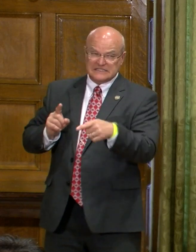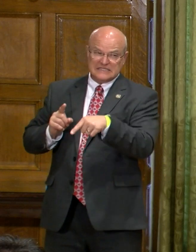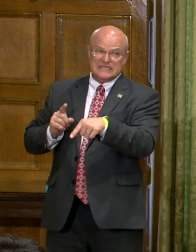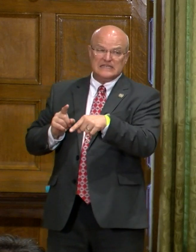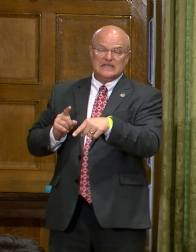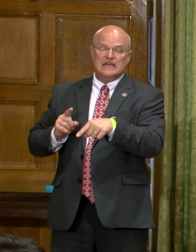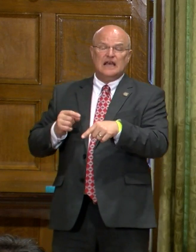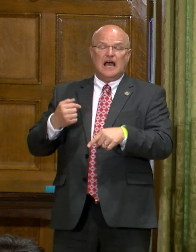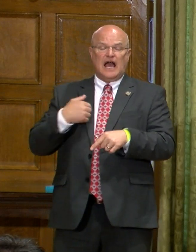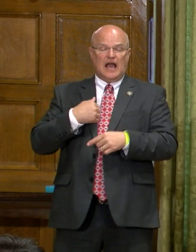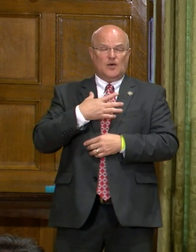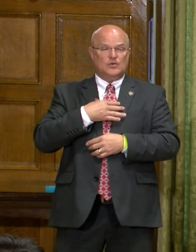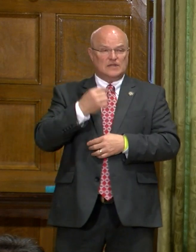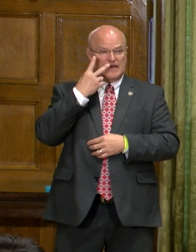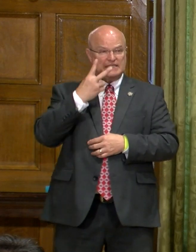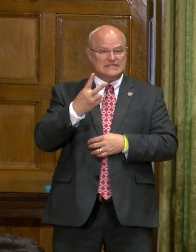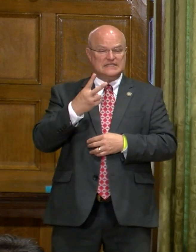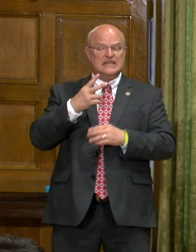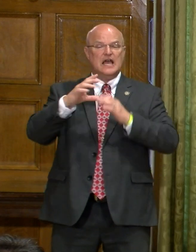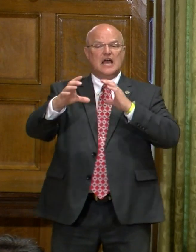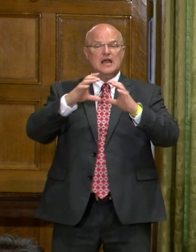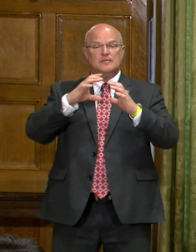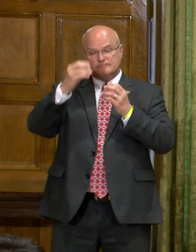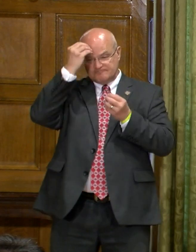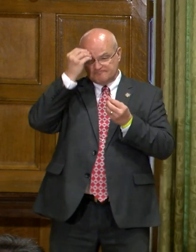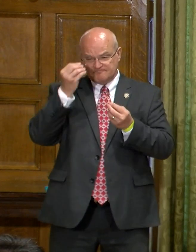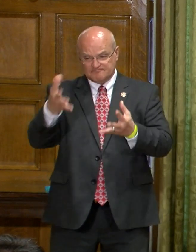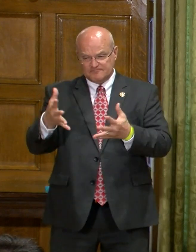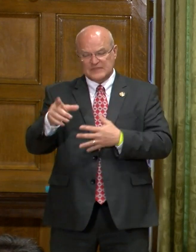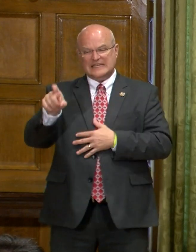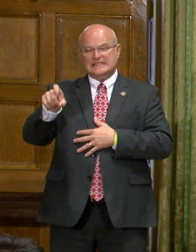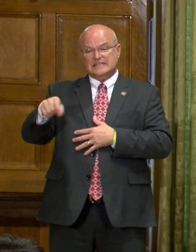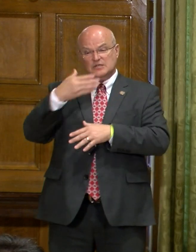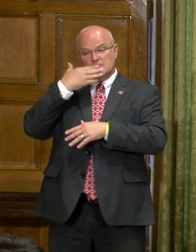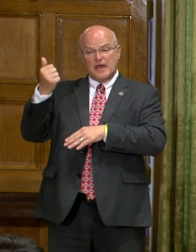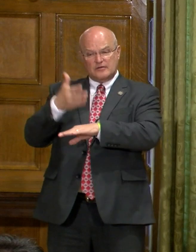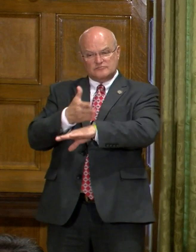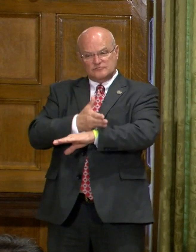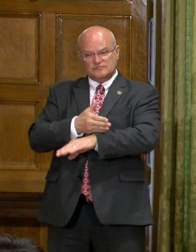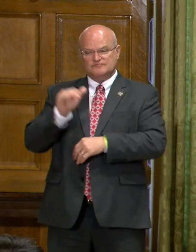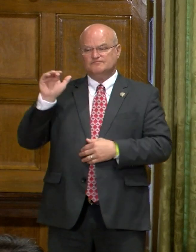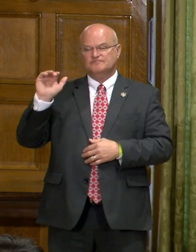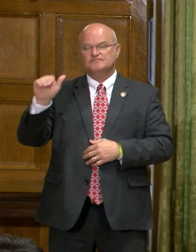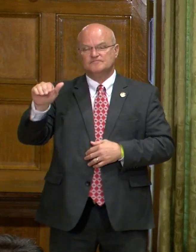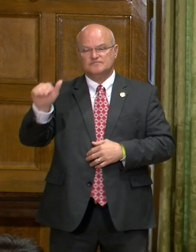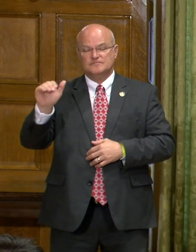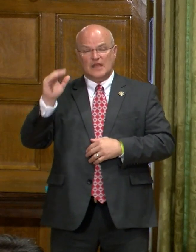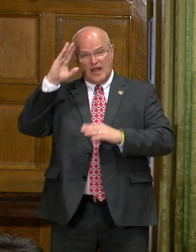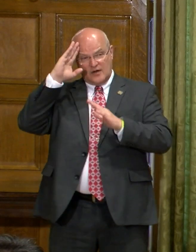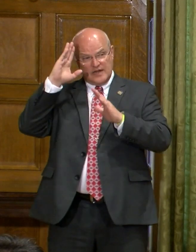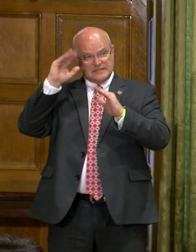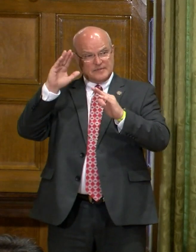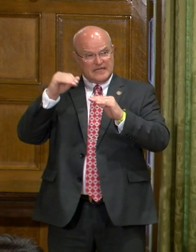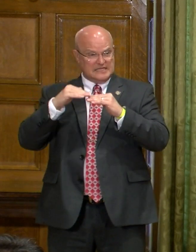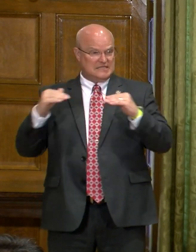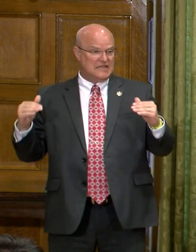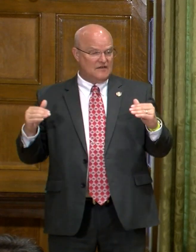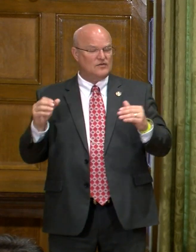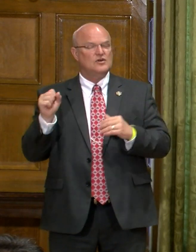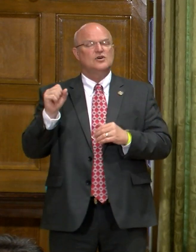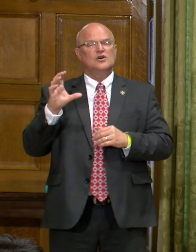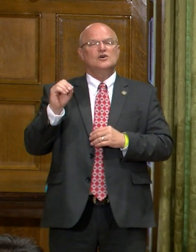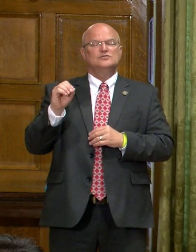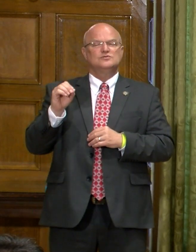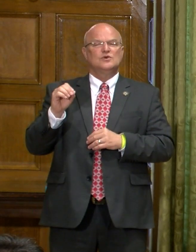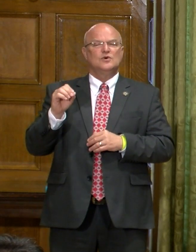distancing, I would like to see a communication to them saying you all need to do better, a reminder as to our expectation level.